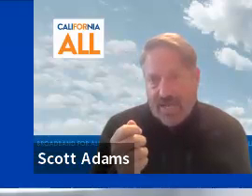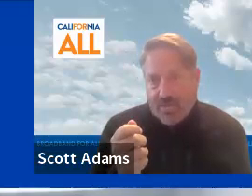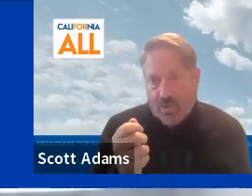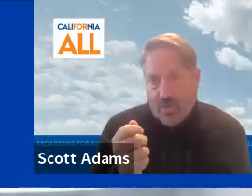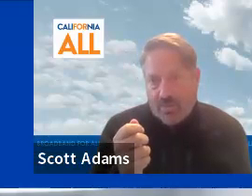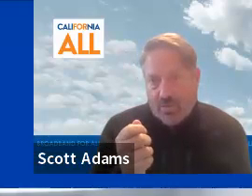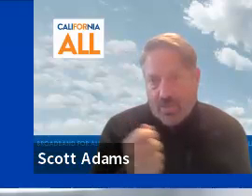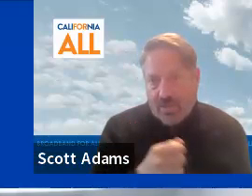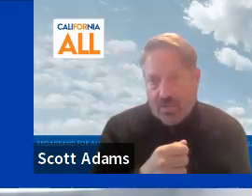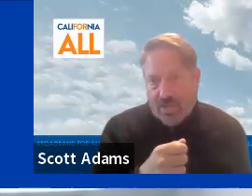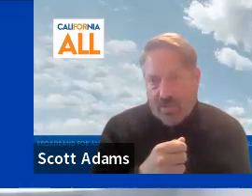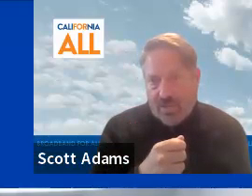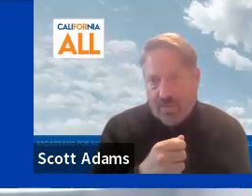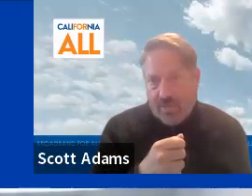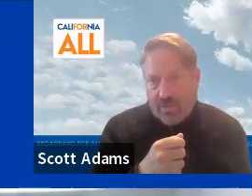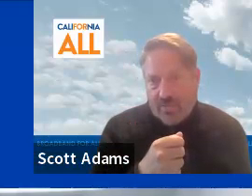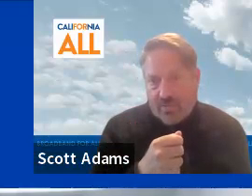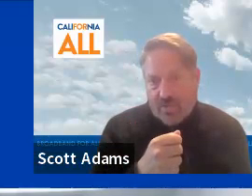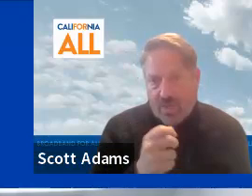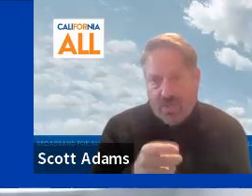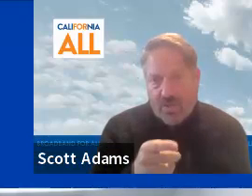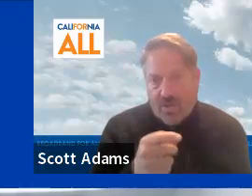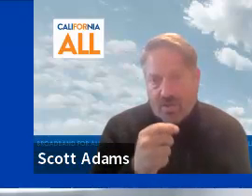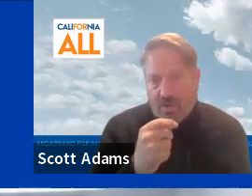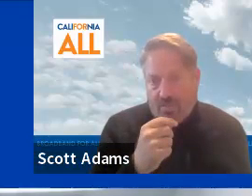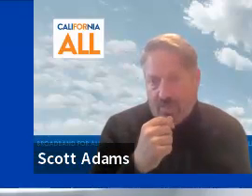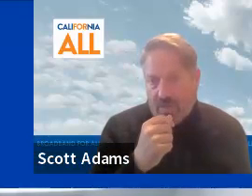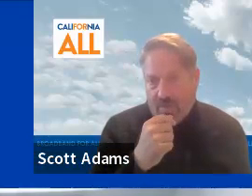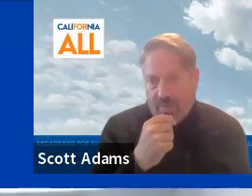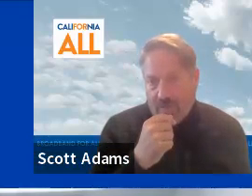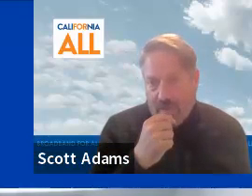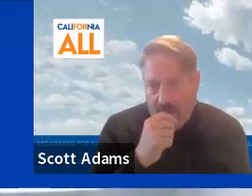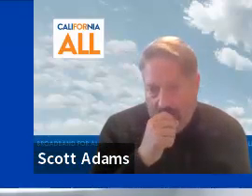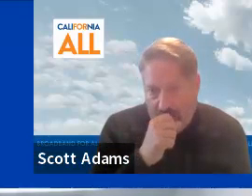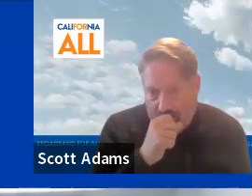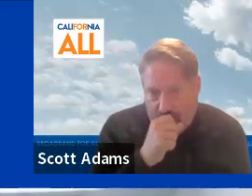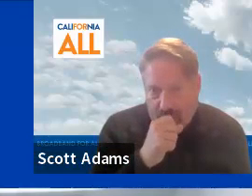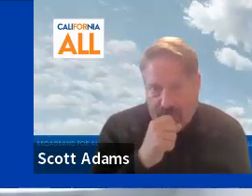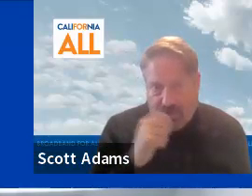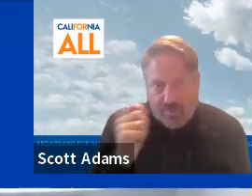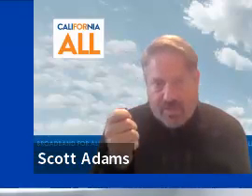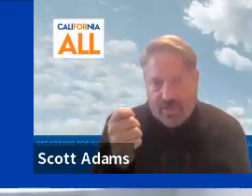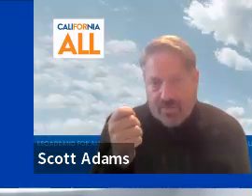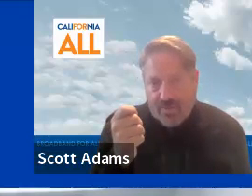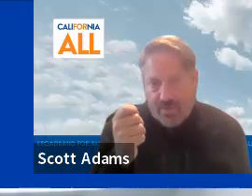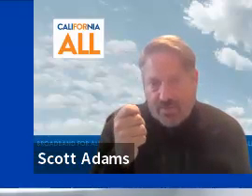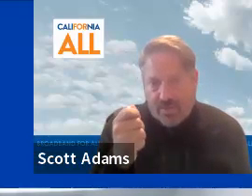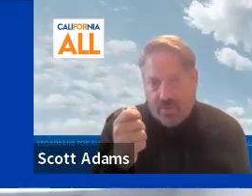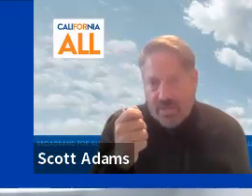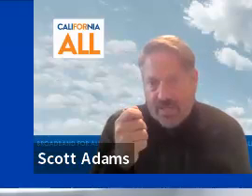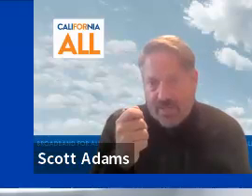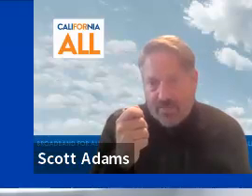love to capture what crop's doing in the digital equity co-mapping system. Connor, Amelia